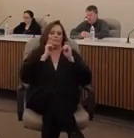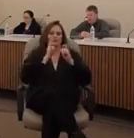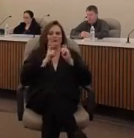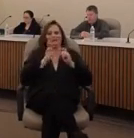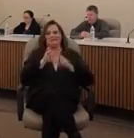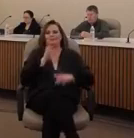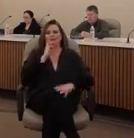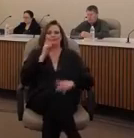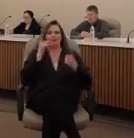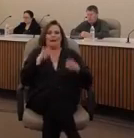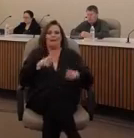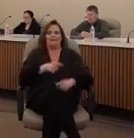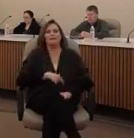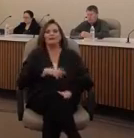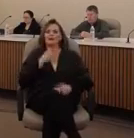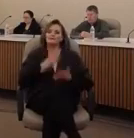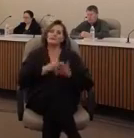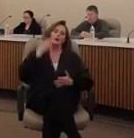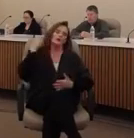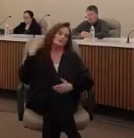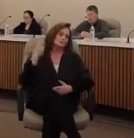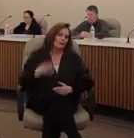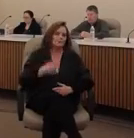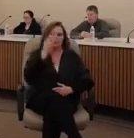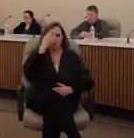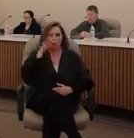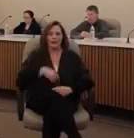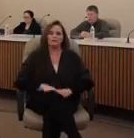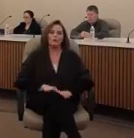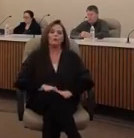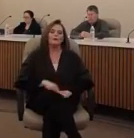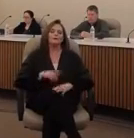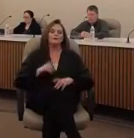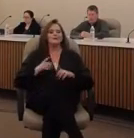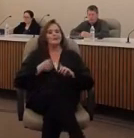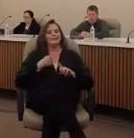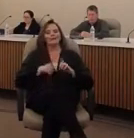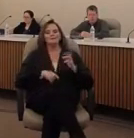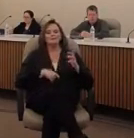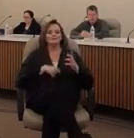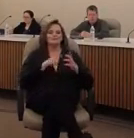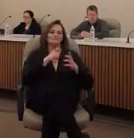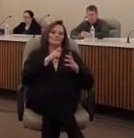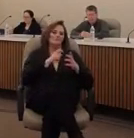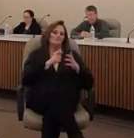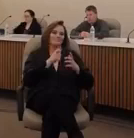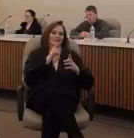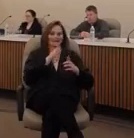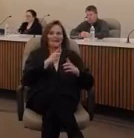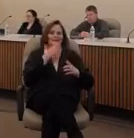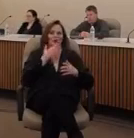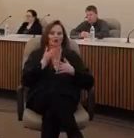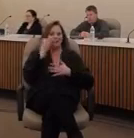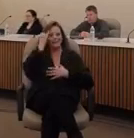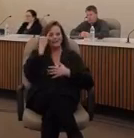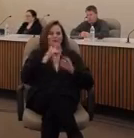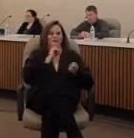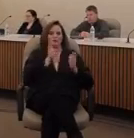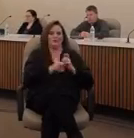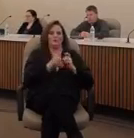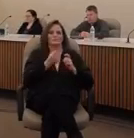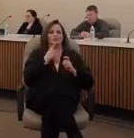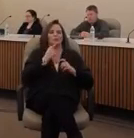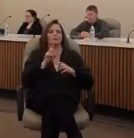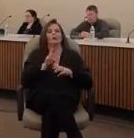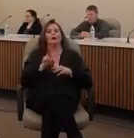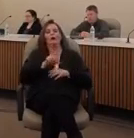the fact, which is extremely costly. So it becomes cost prohibitive to switch it to another use. So they put a special section in the code that does